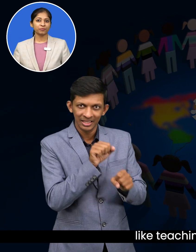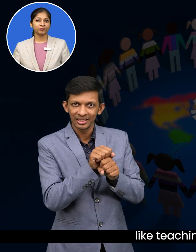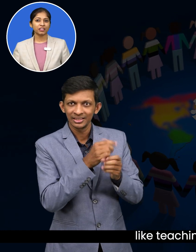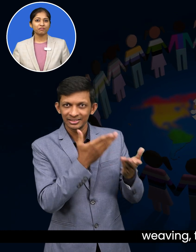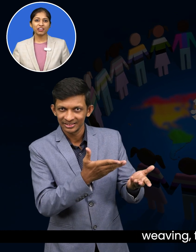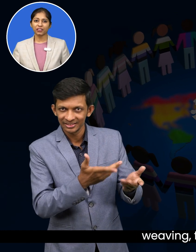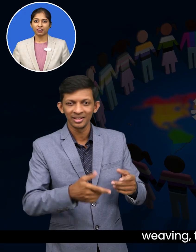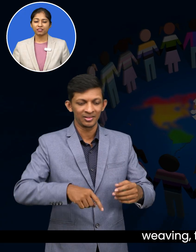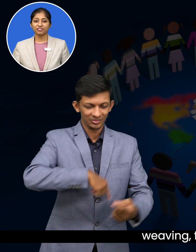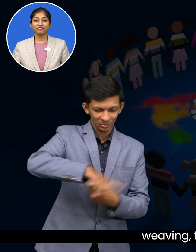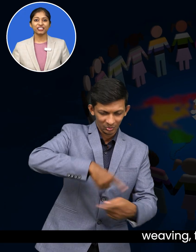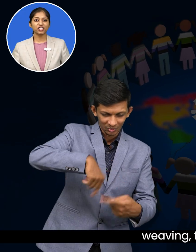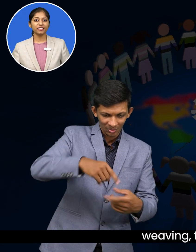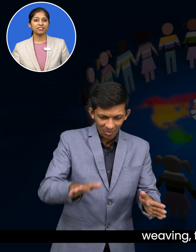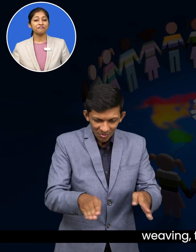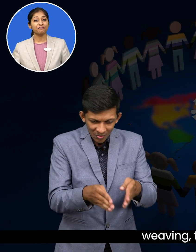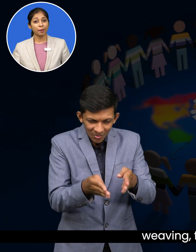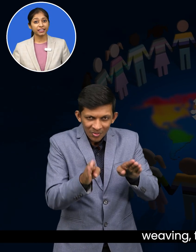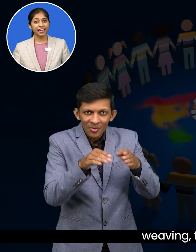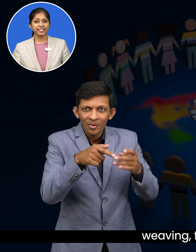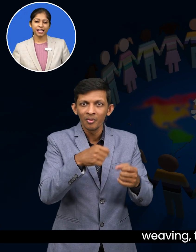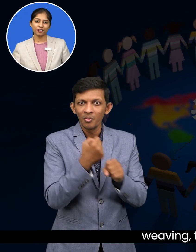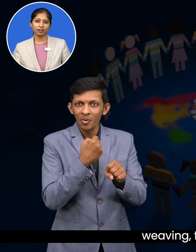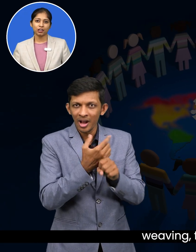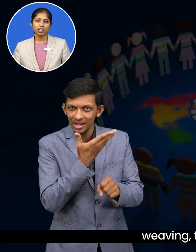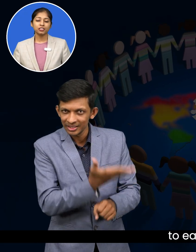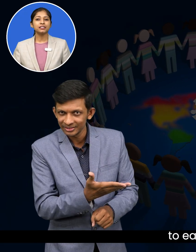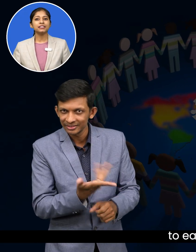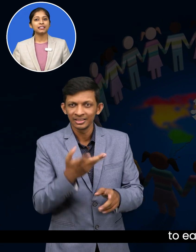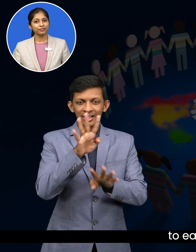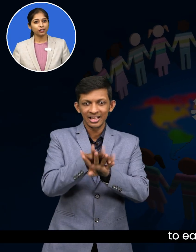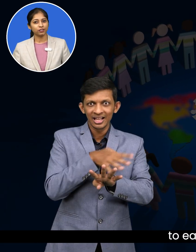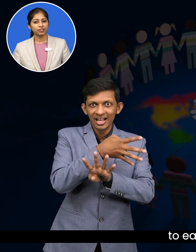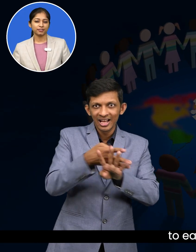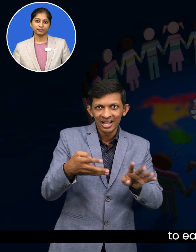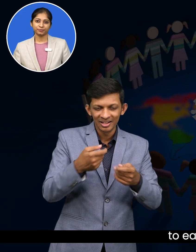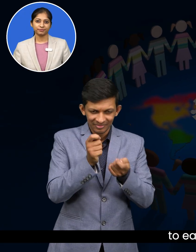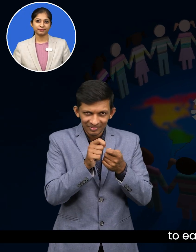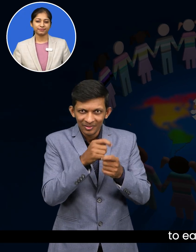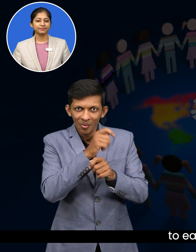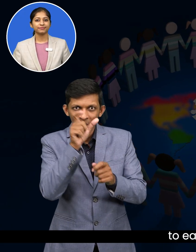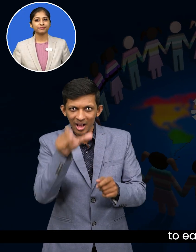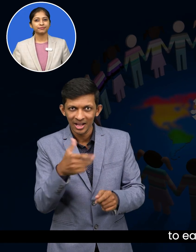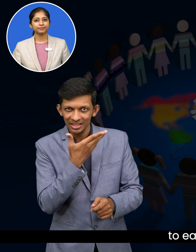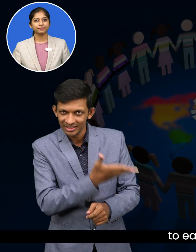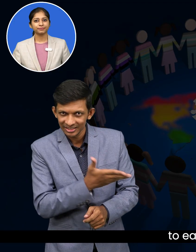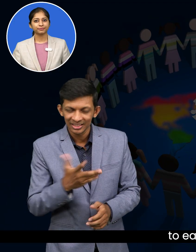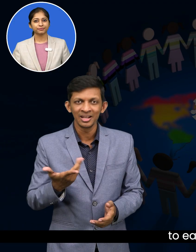pottery, weaving, fishing, farming, etc., to earn a livelihood.